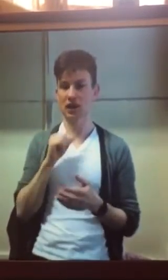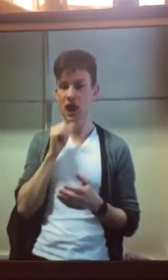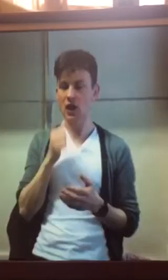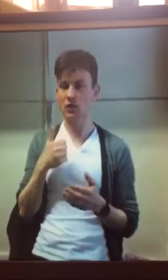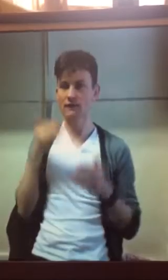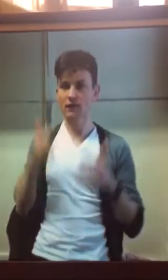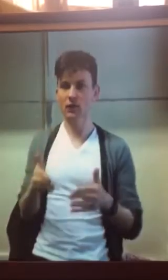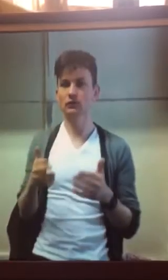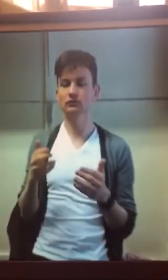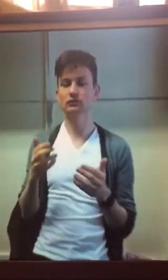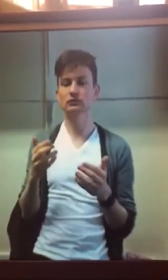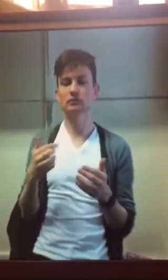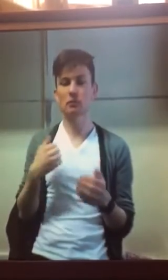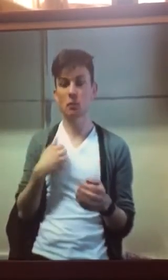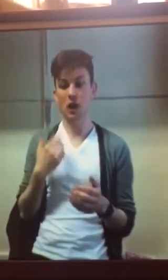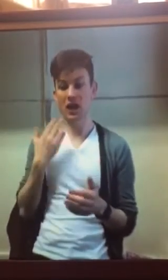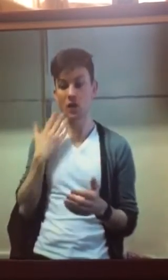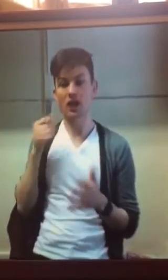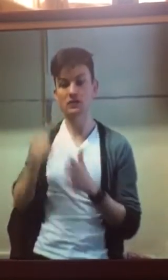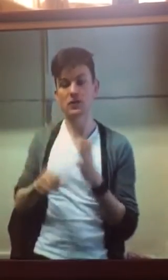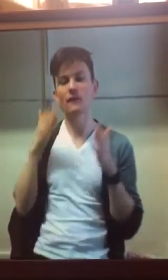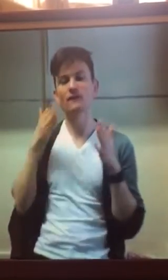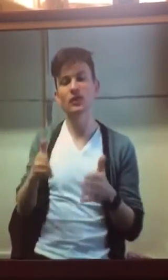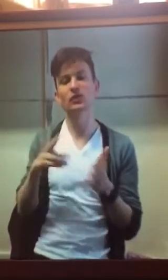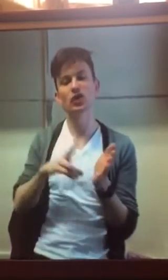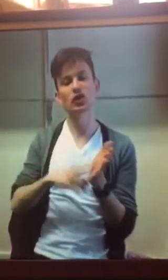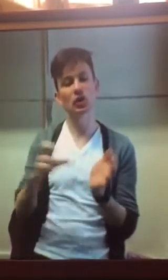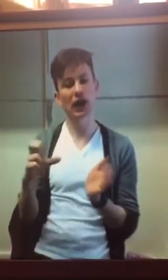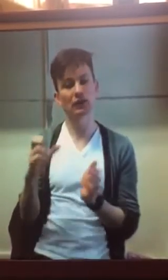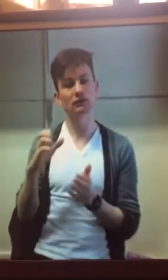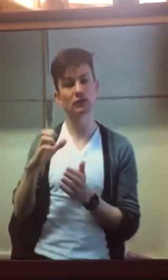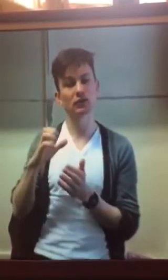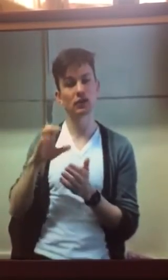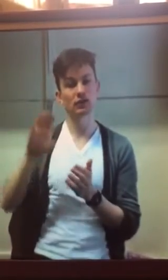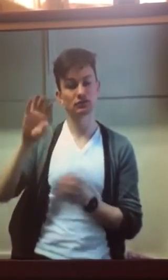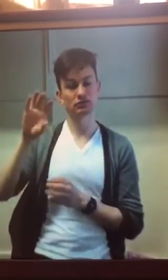different regions. Personally, I prefer to sort of start focusing